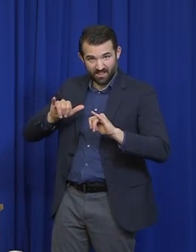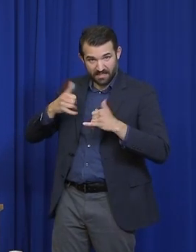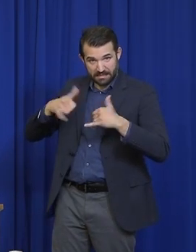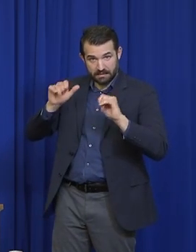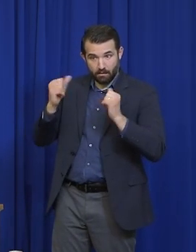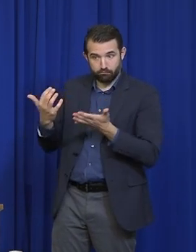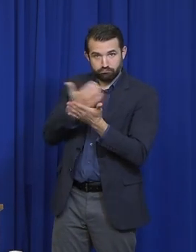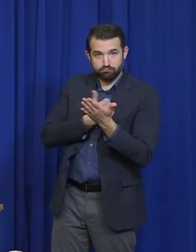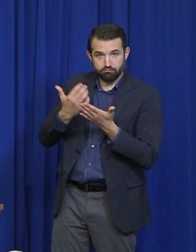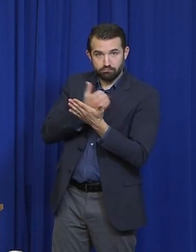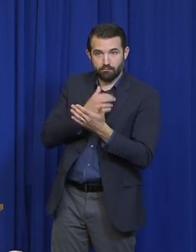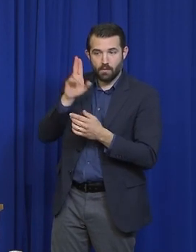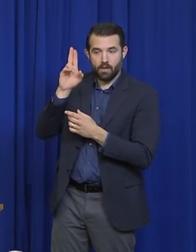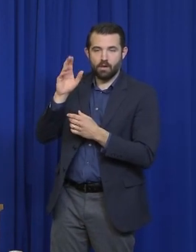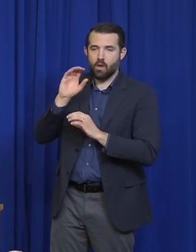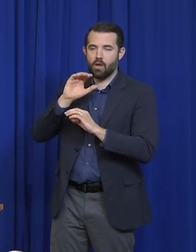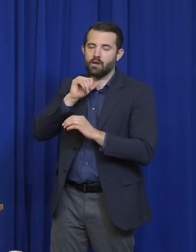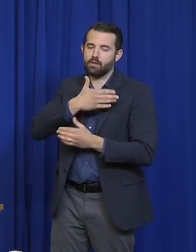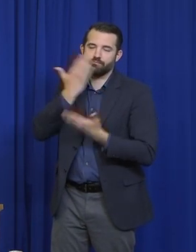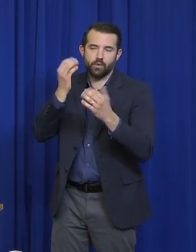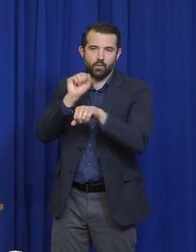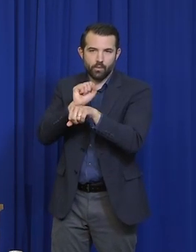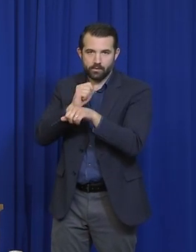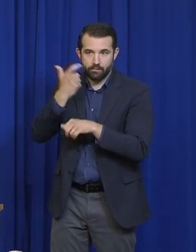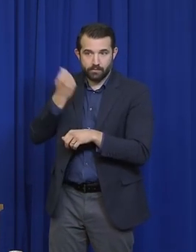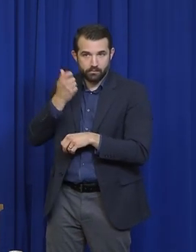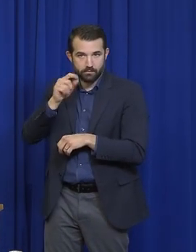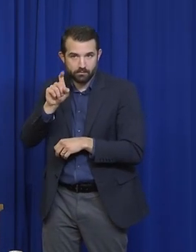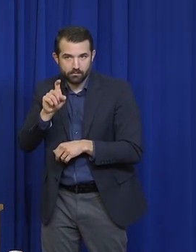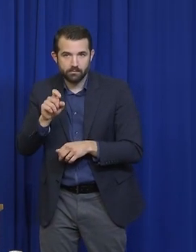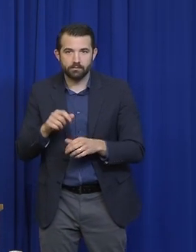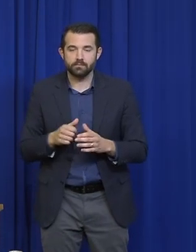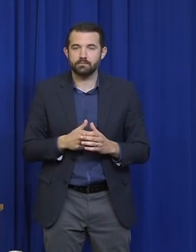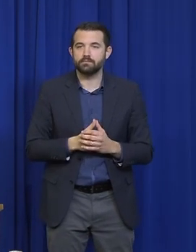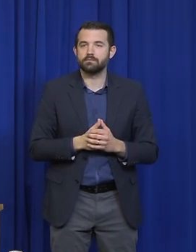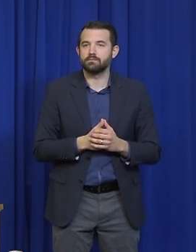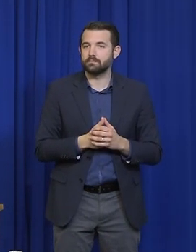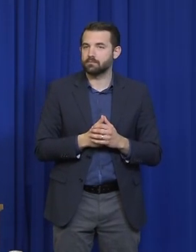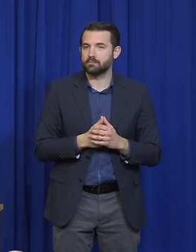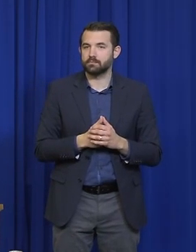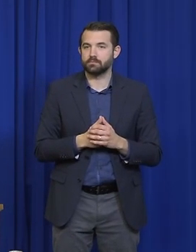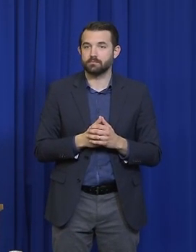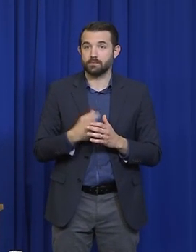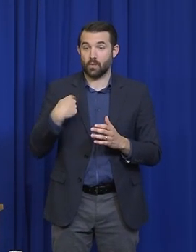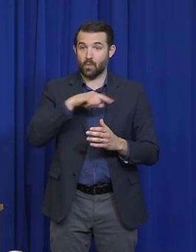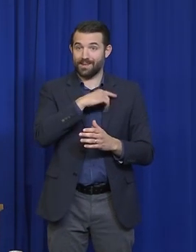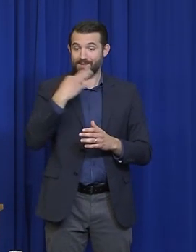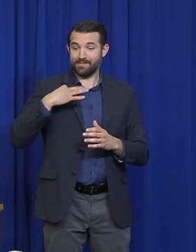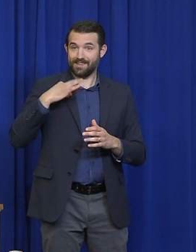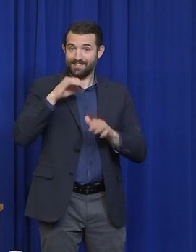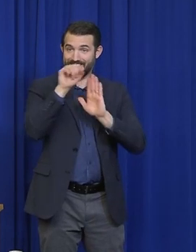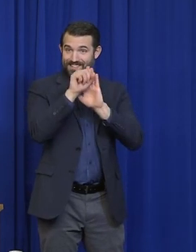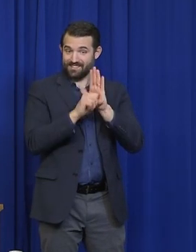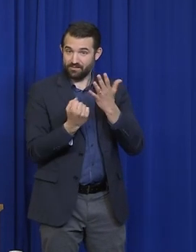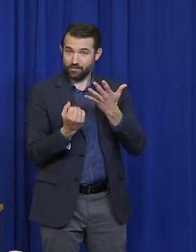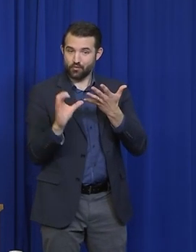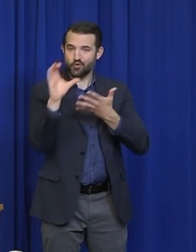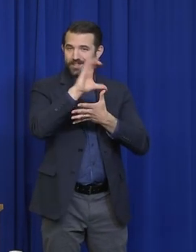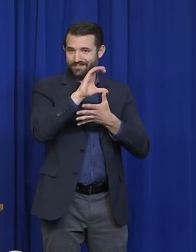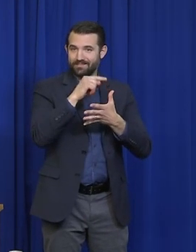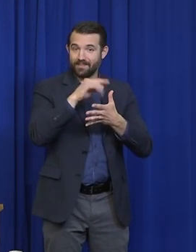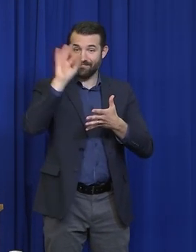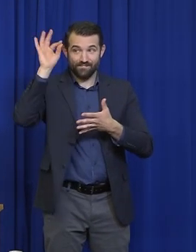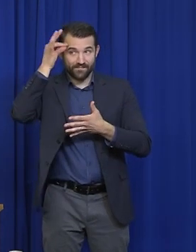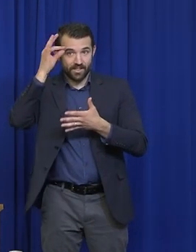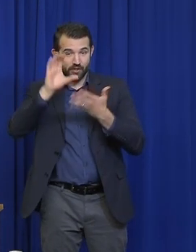brings with it several different criterias state criteria and federal criteria I guess the answer it is it depends under which program you